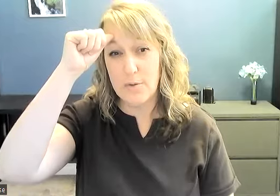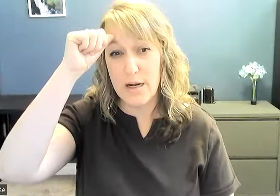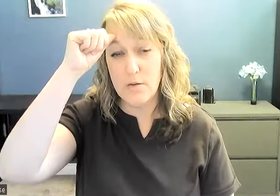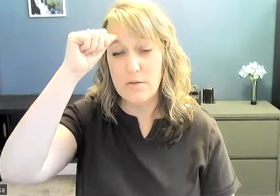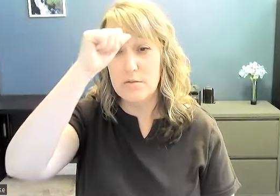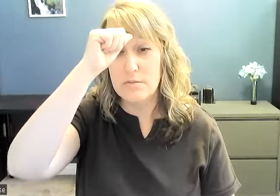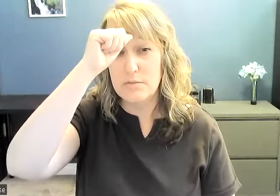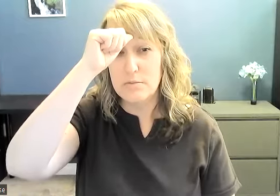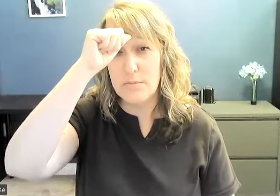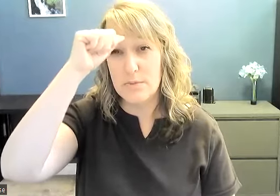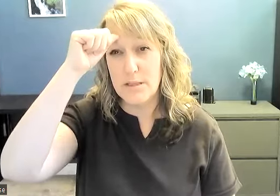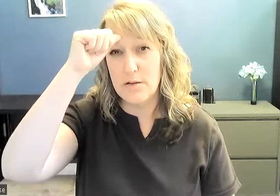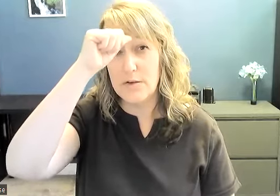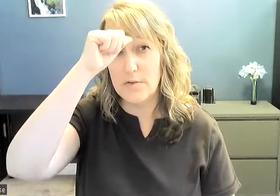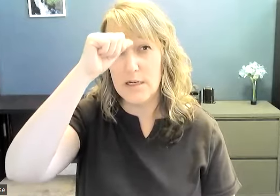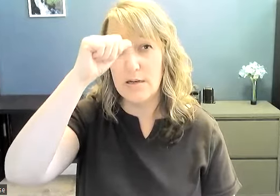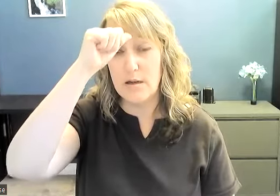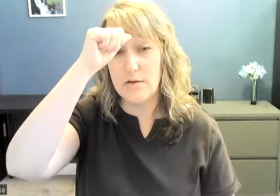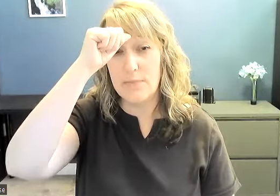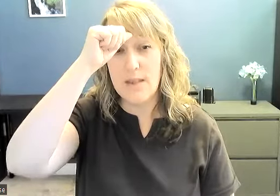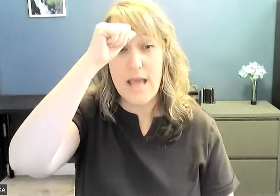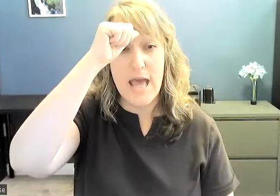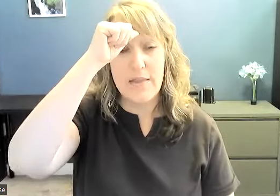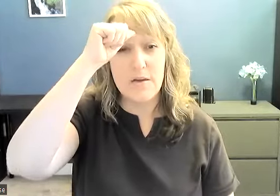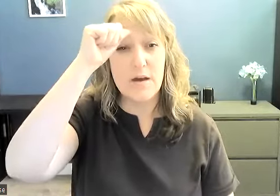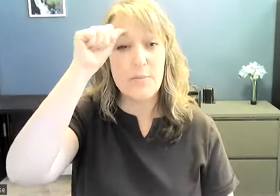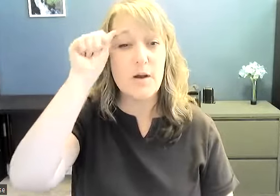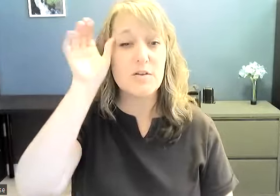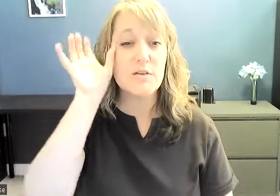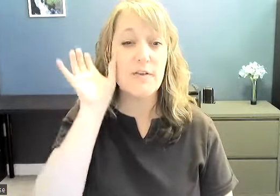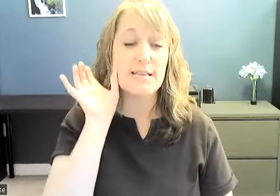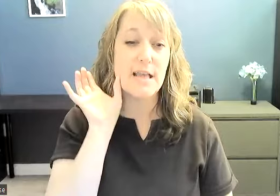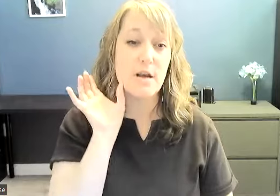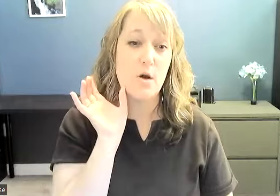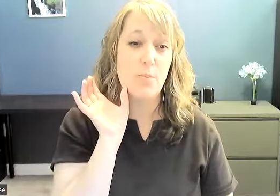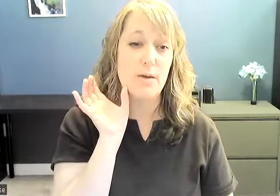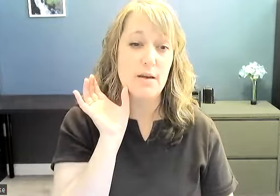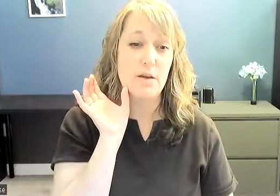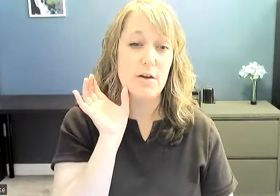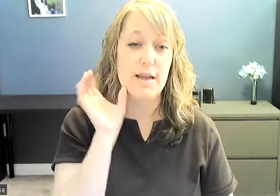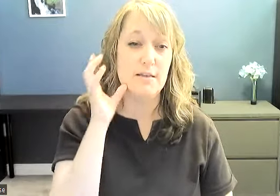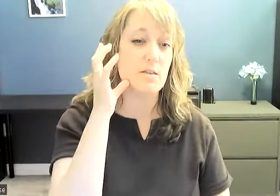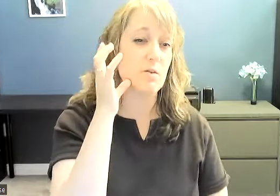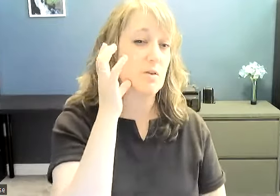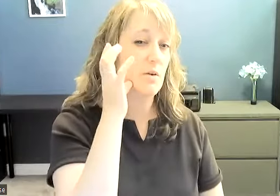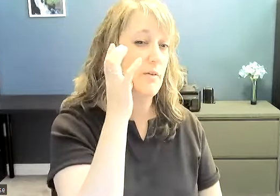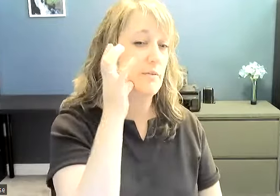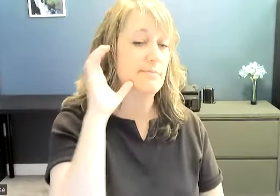eyebrow, maybe middle of your forehead, I don't know. And then you come around your face and open your hand to sort of